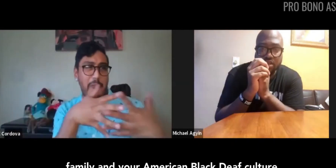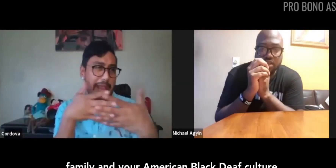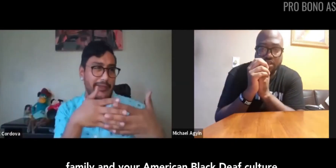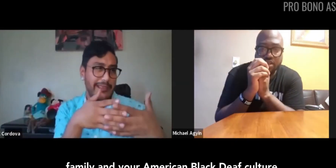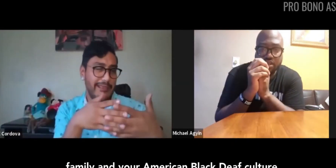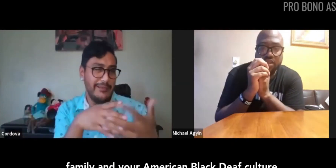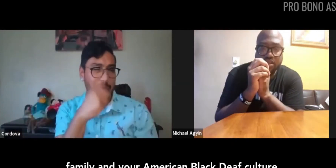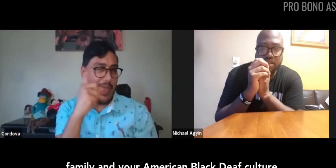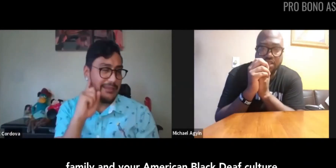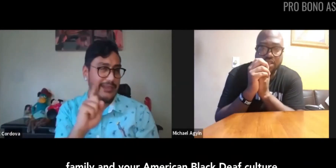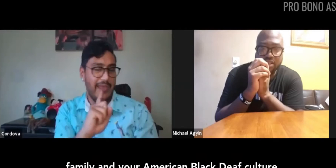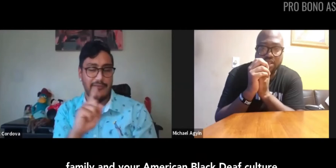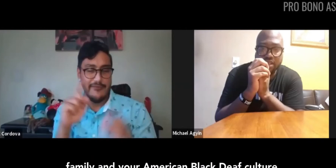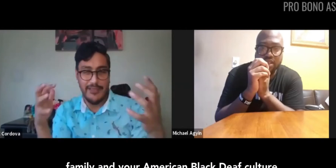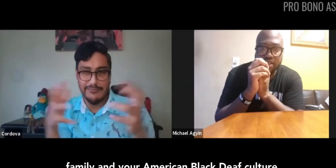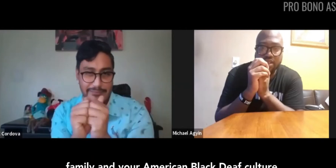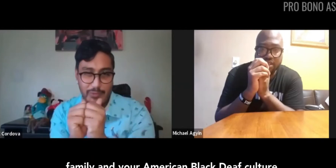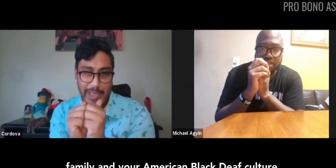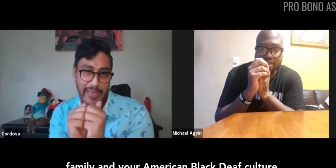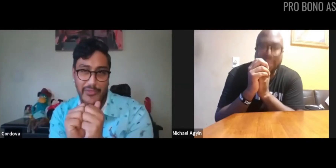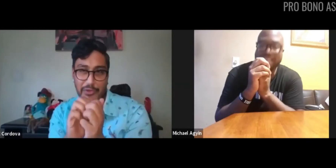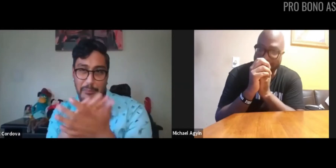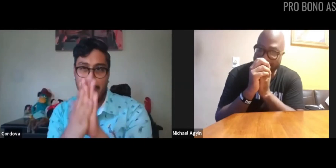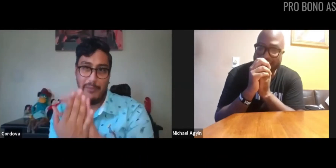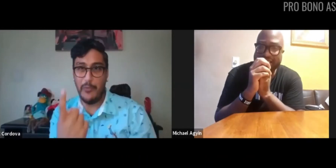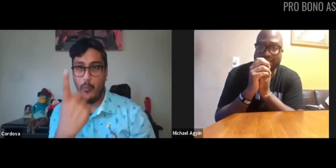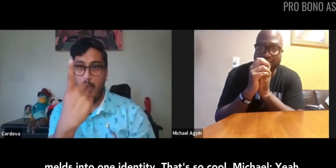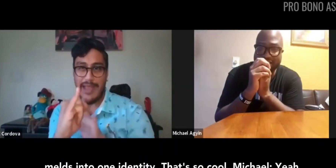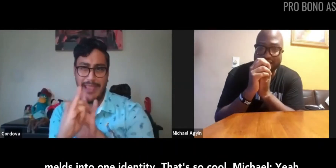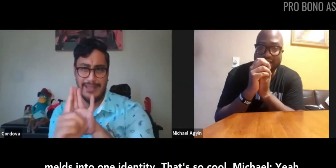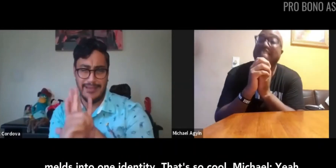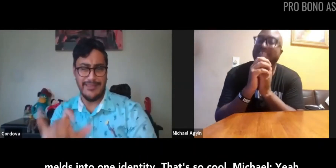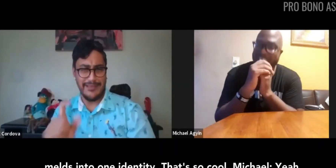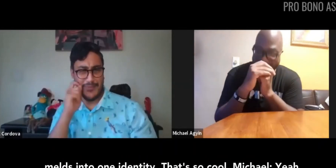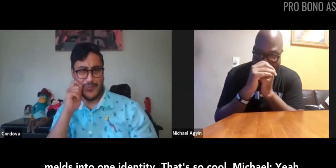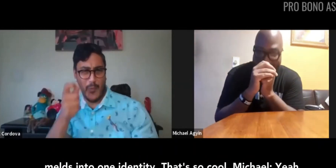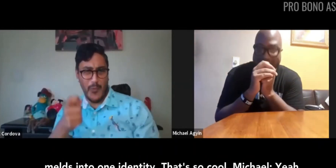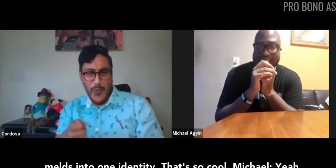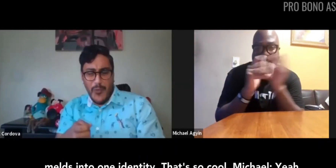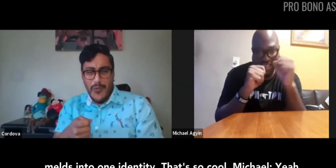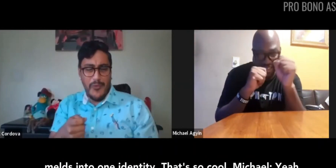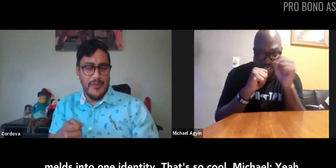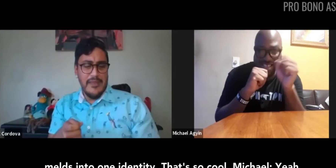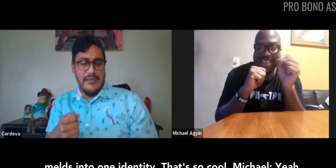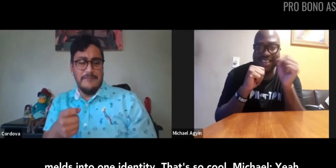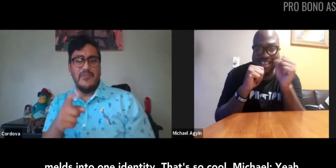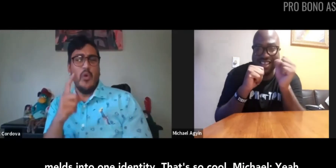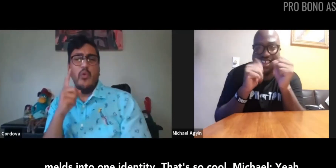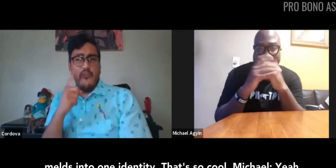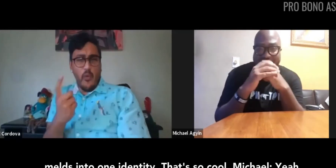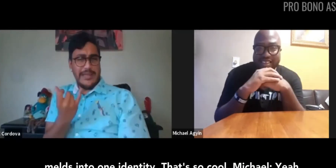your American Black deaf culture melds into one identity. That's so cool.